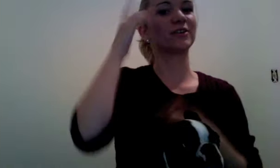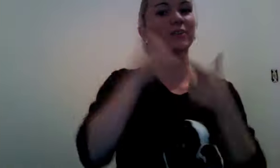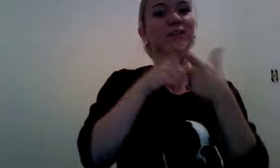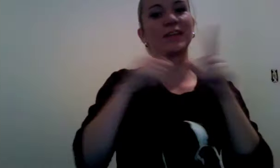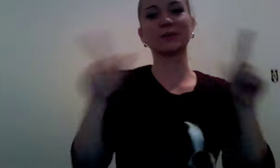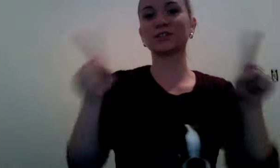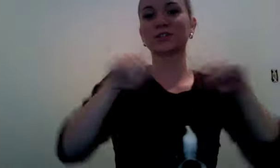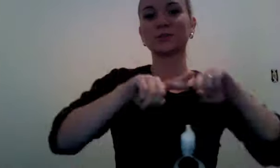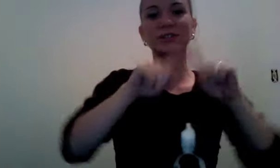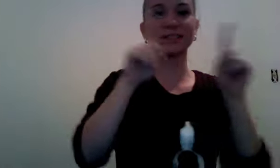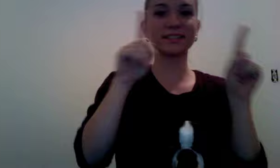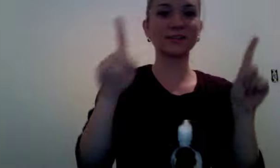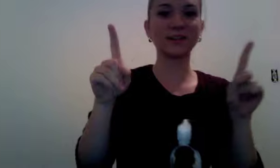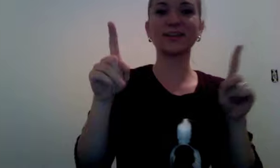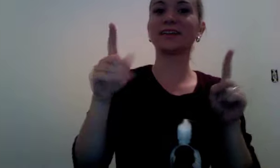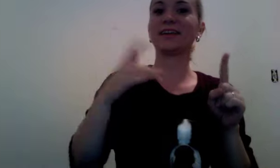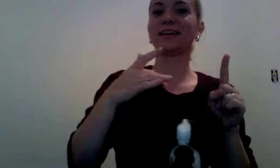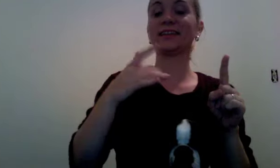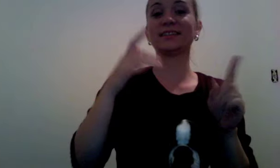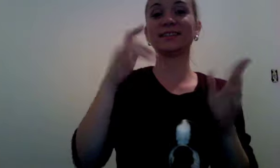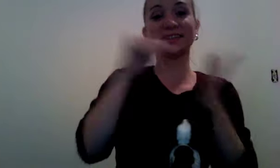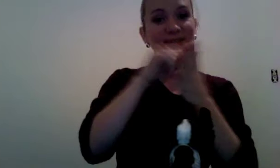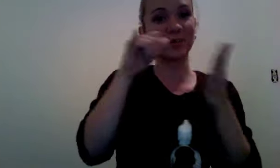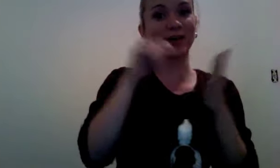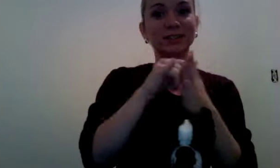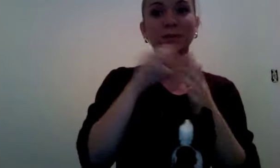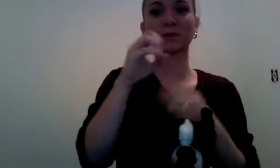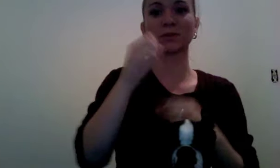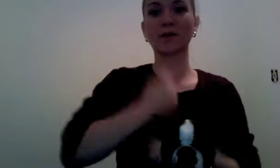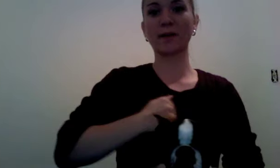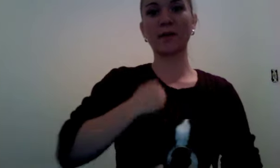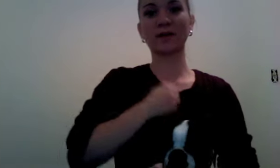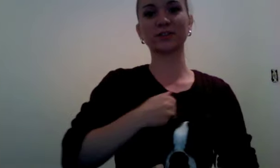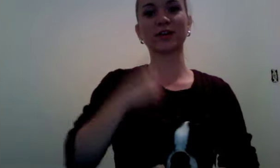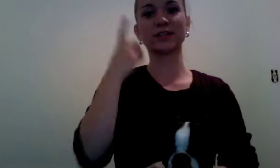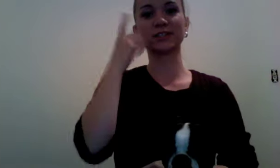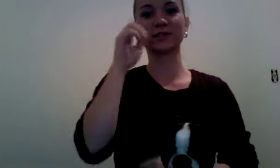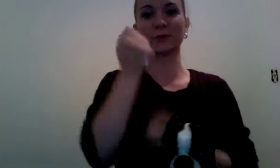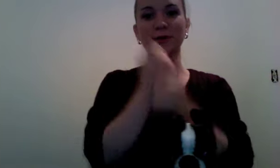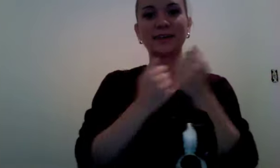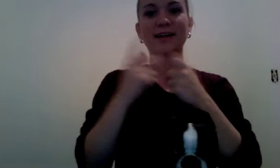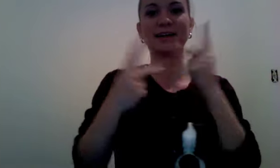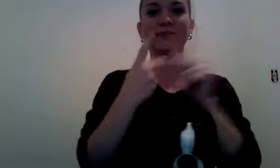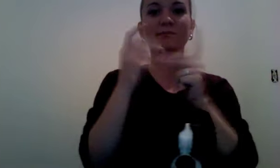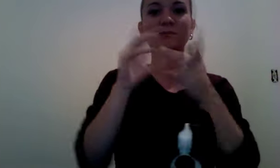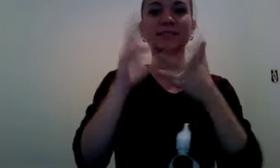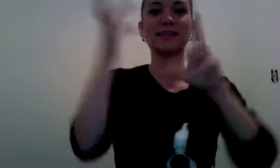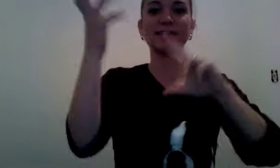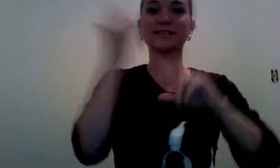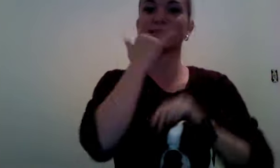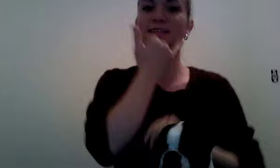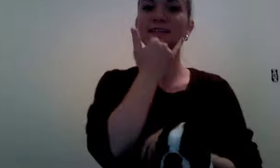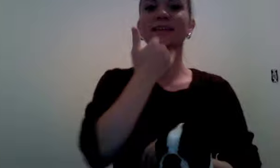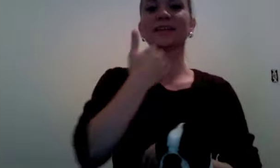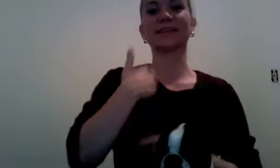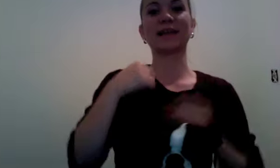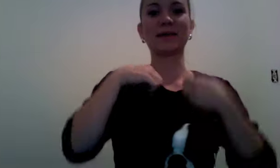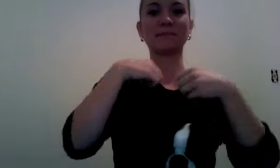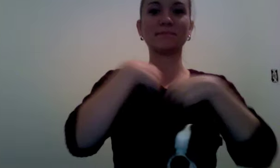the languages are really different and it is impossible, so I apologize for any kind of mistakes that I'm going